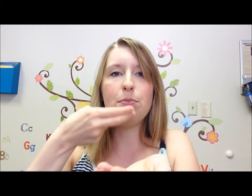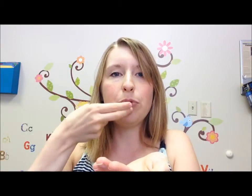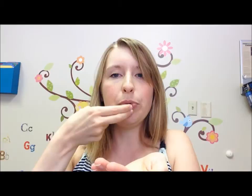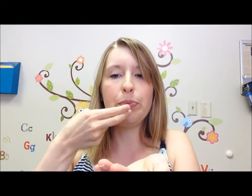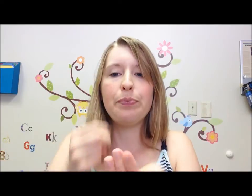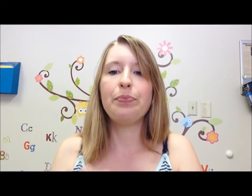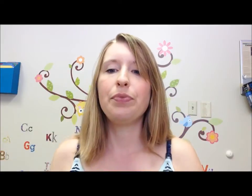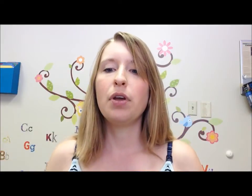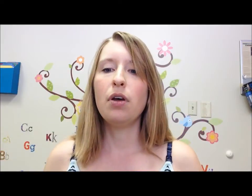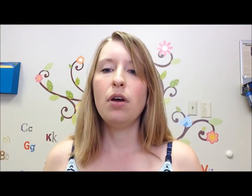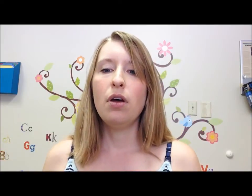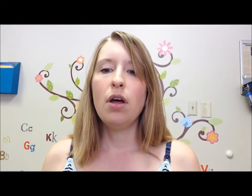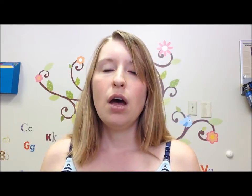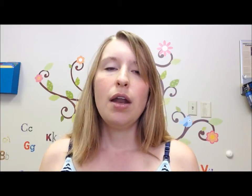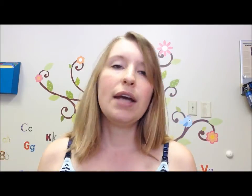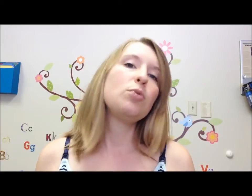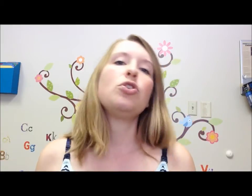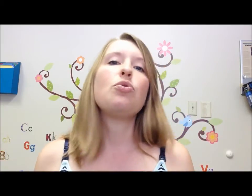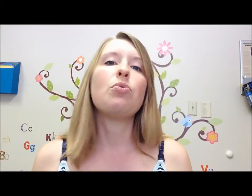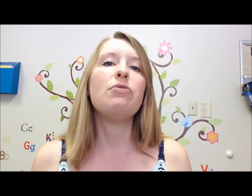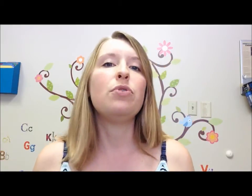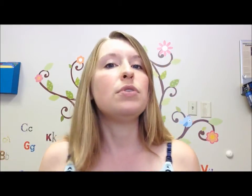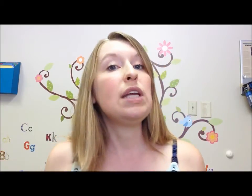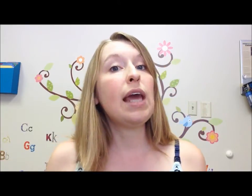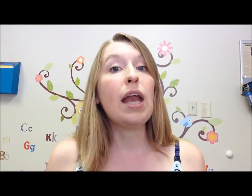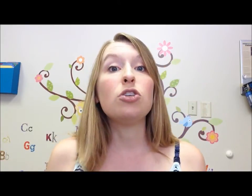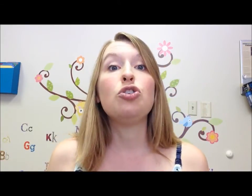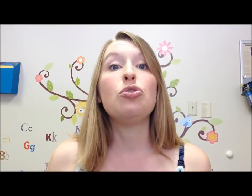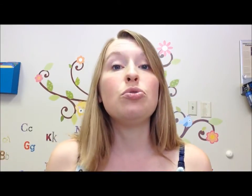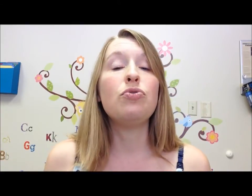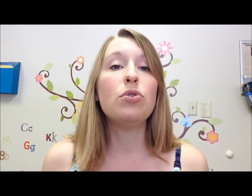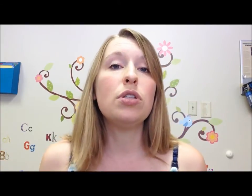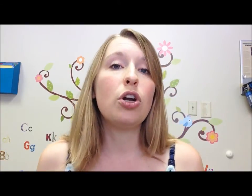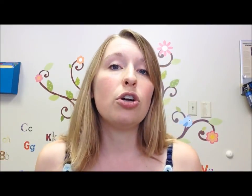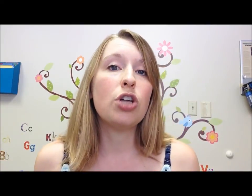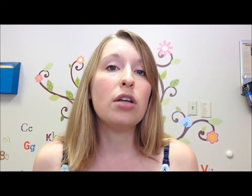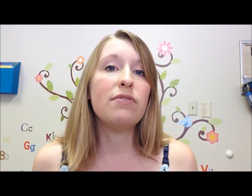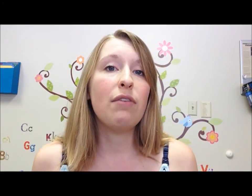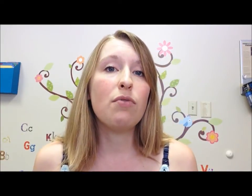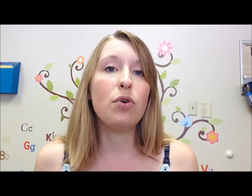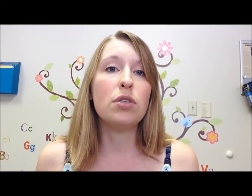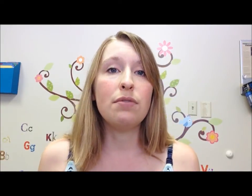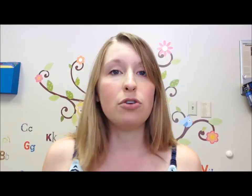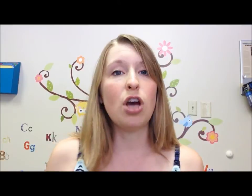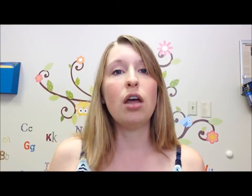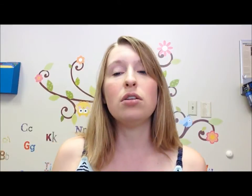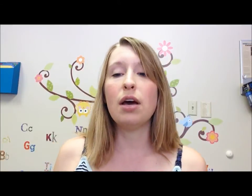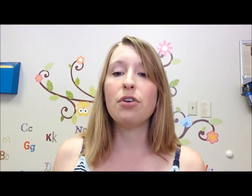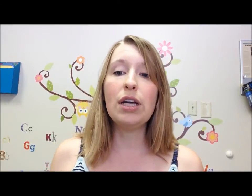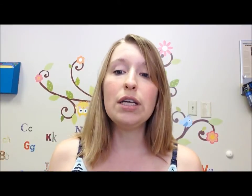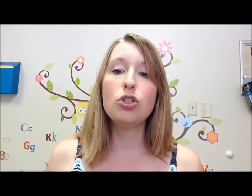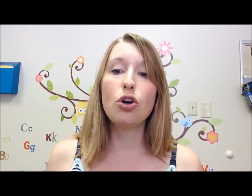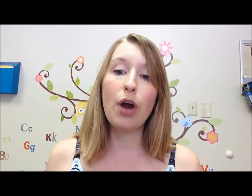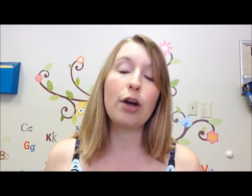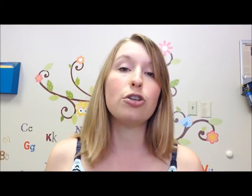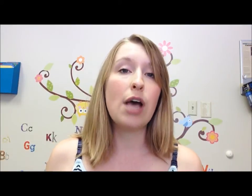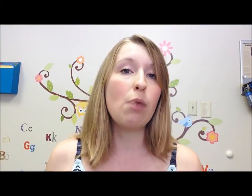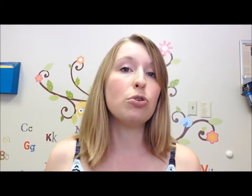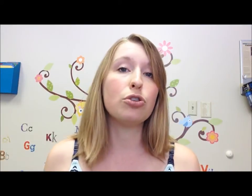spoon. Next we'll do 3 foods. And again, choose foods that are your child's favorite foods. If your child never eats crackers, apples, or